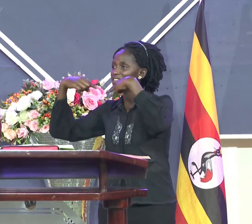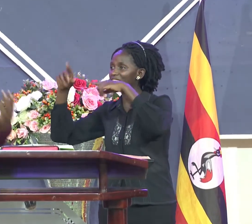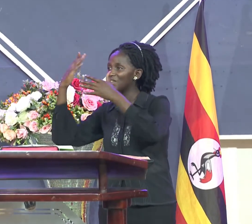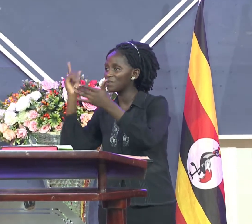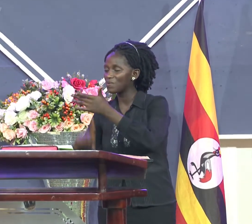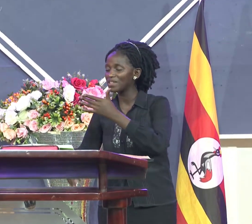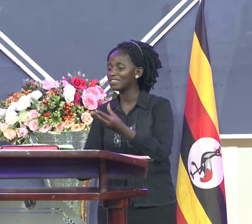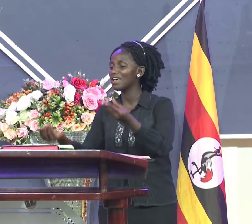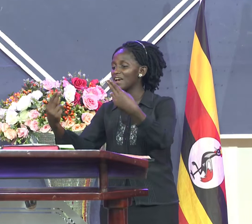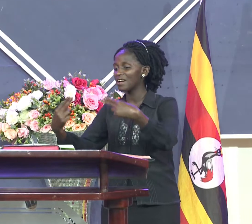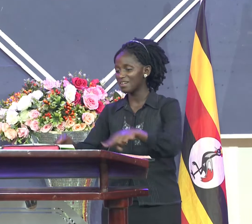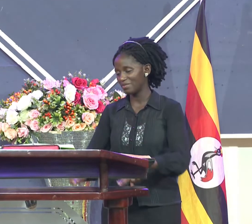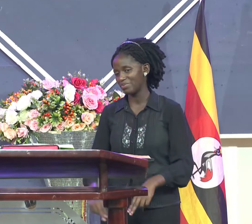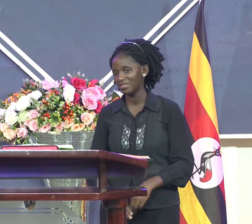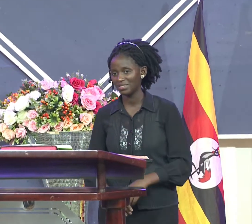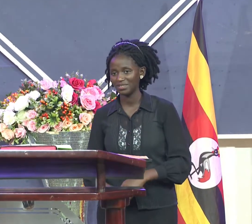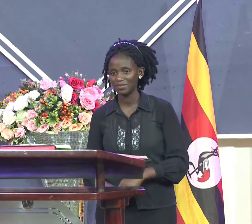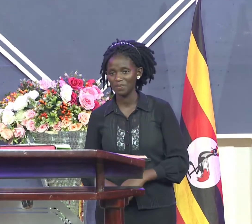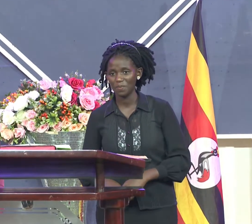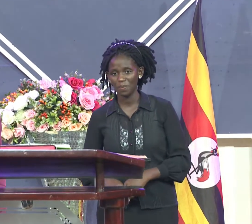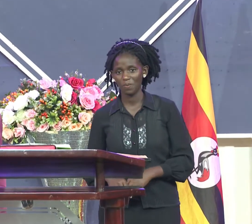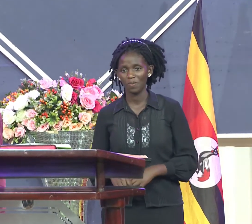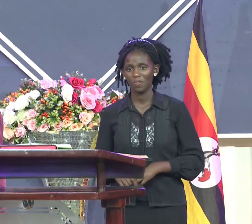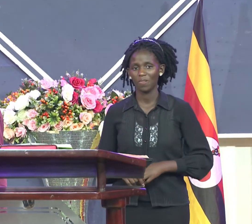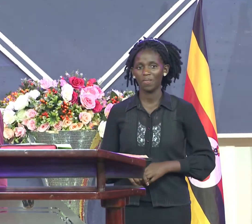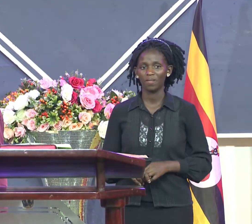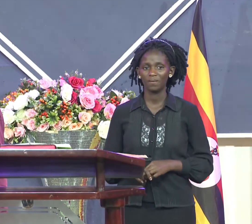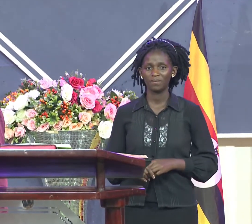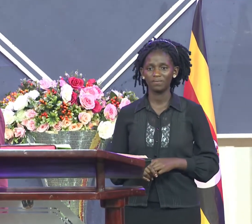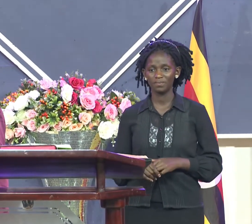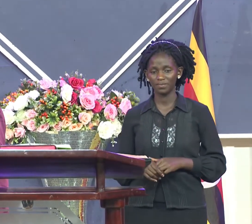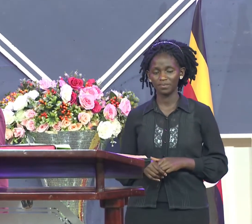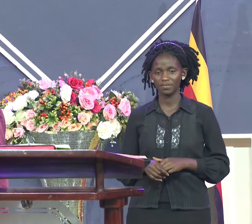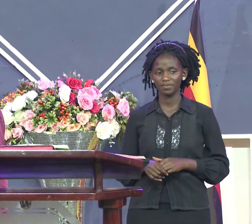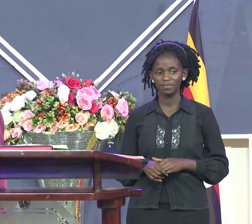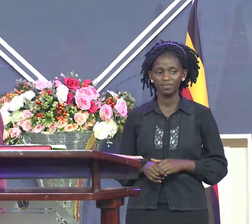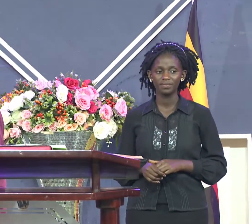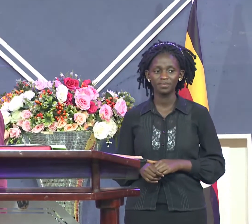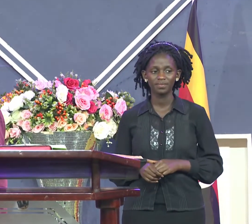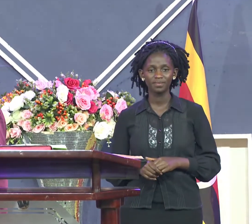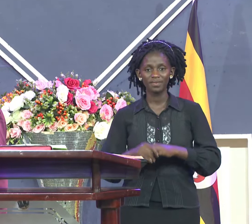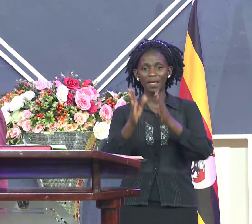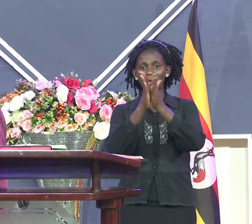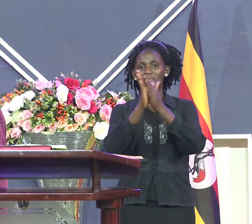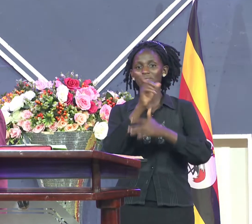longer work. But I had to run before the Lord and tell him, what is the problem?